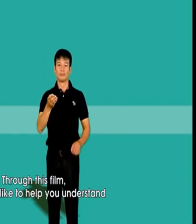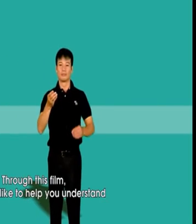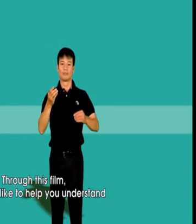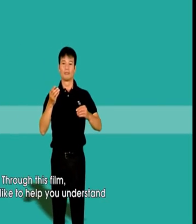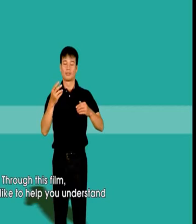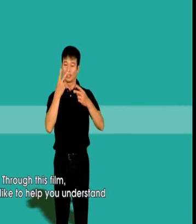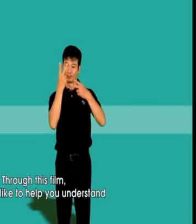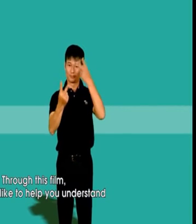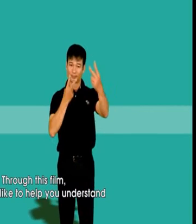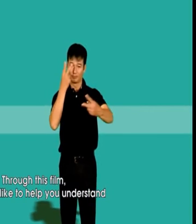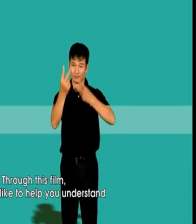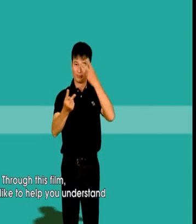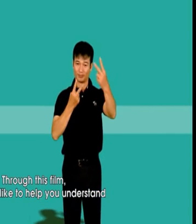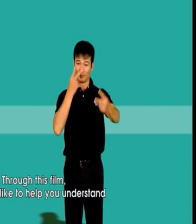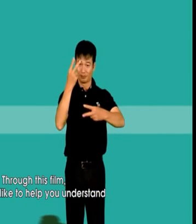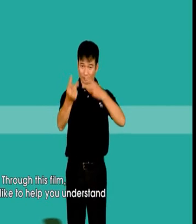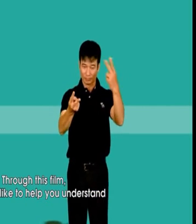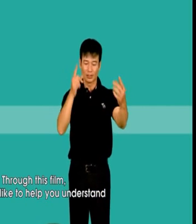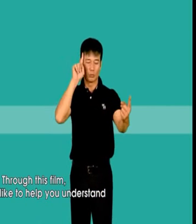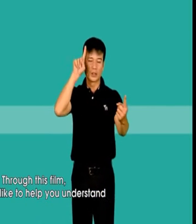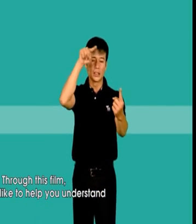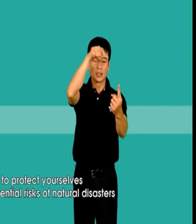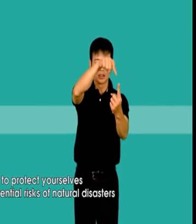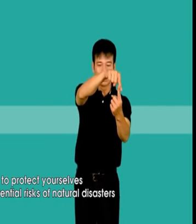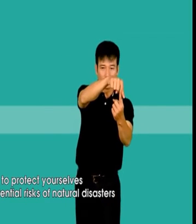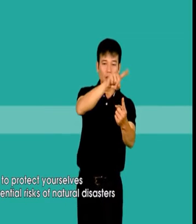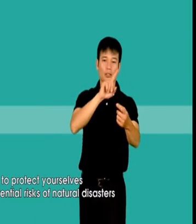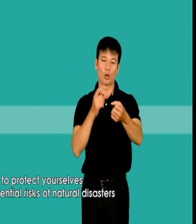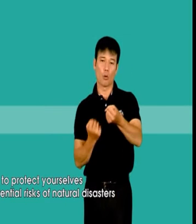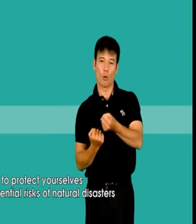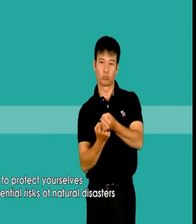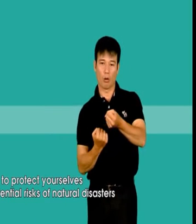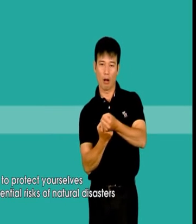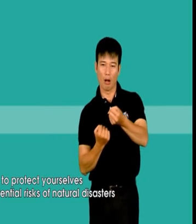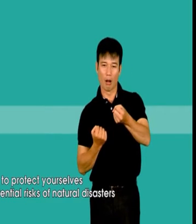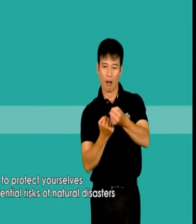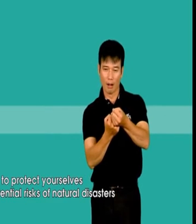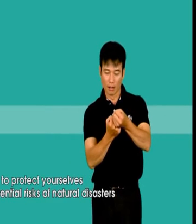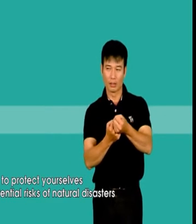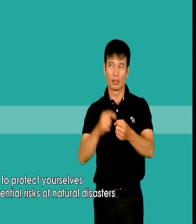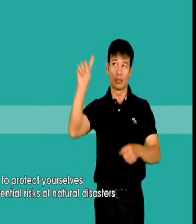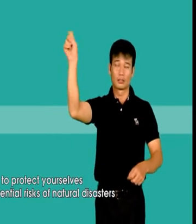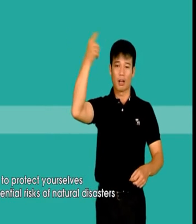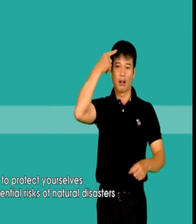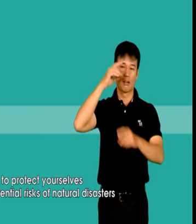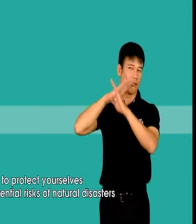Through this film, we would like to help you understand how to protect yourselves from the potential risks of natural